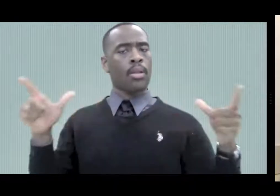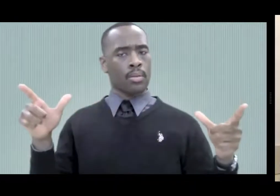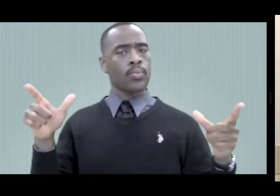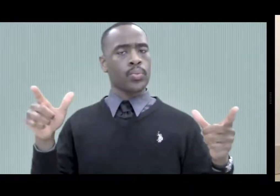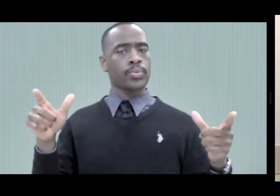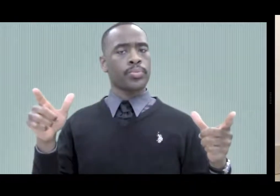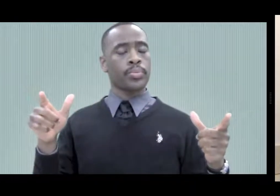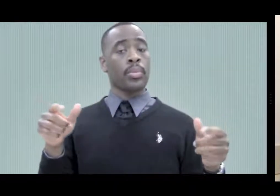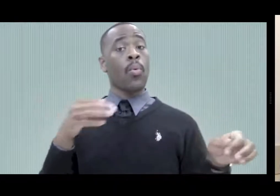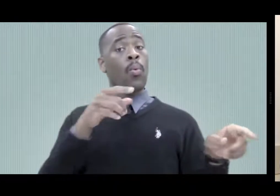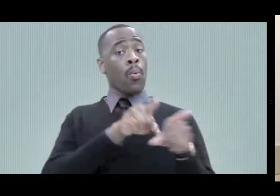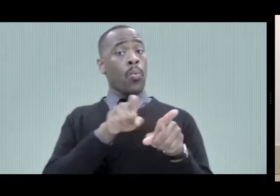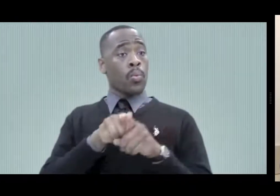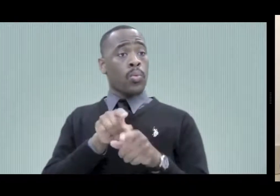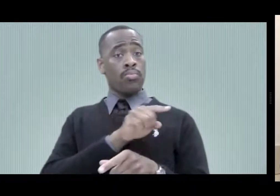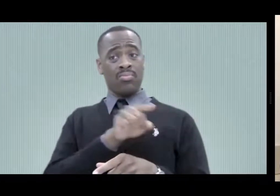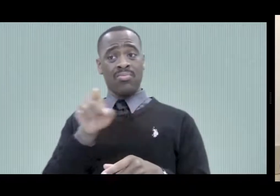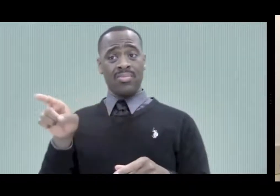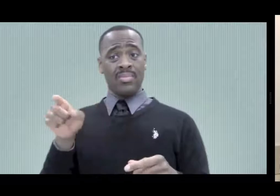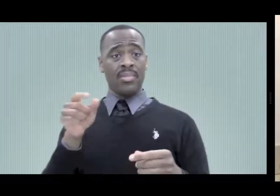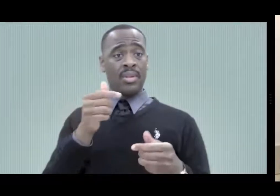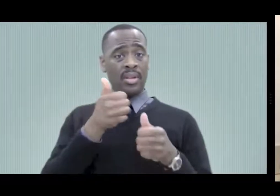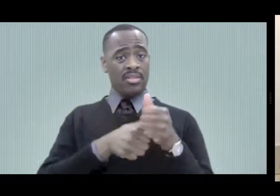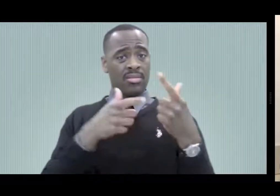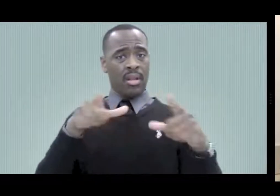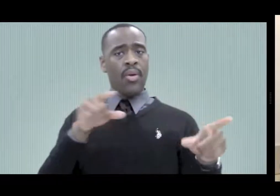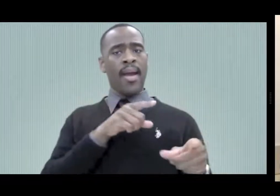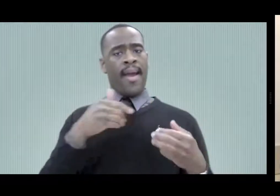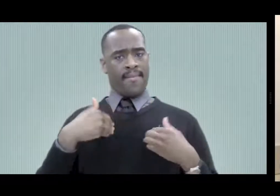has their own sign language.